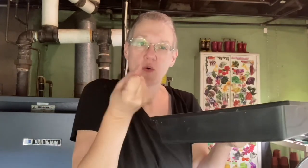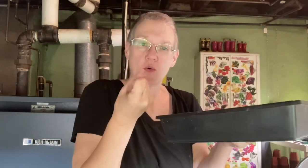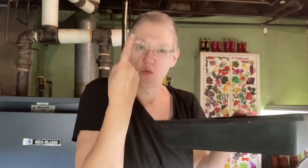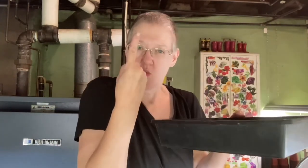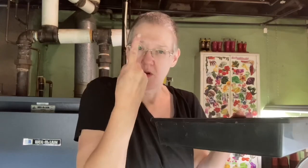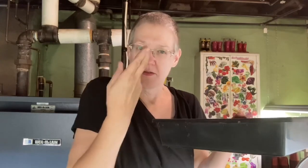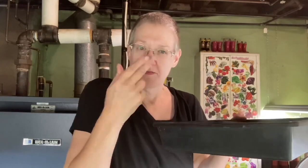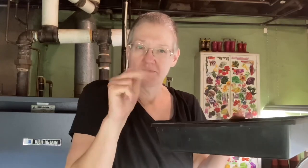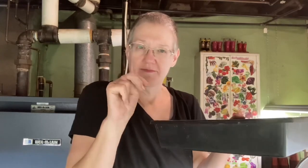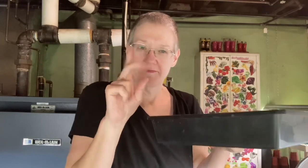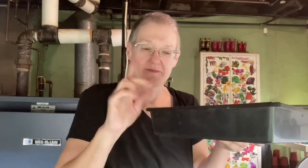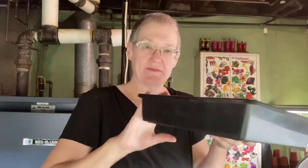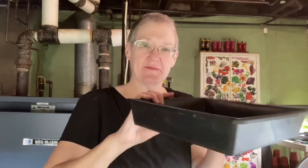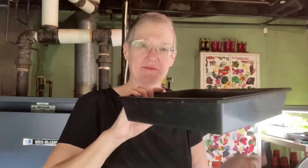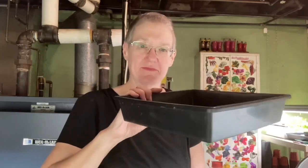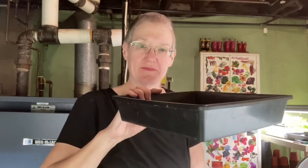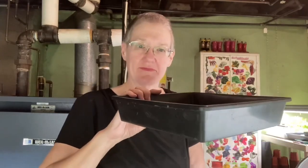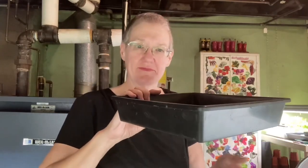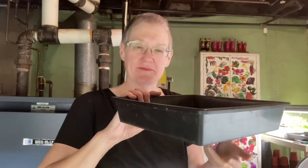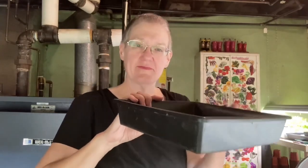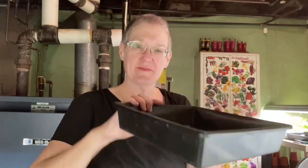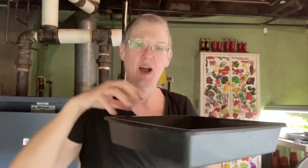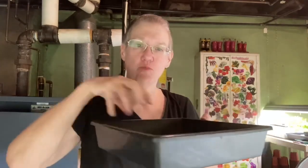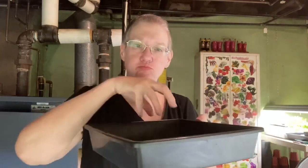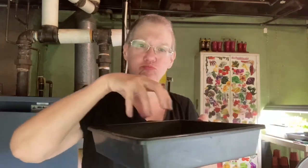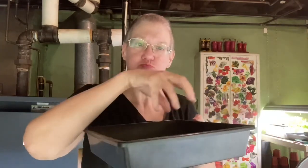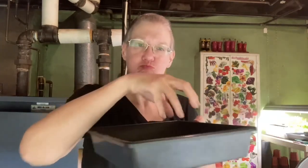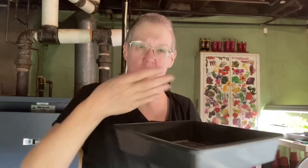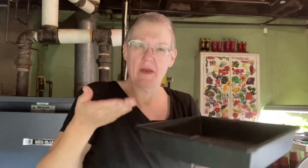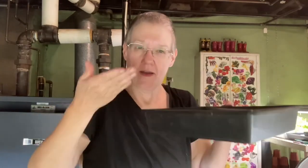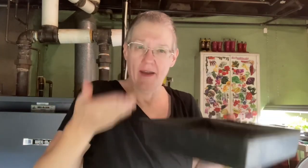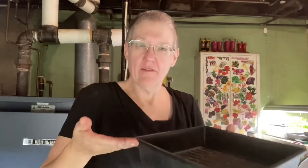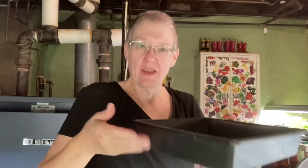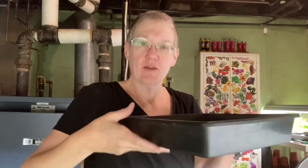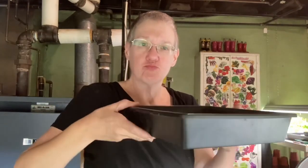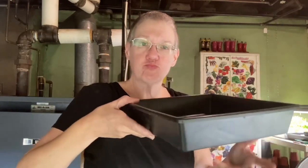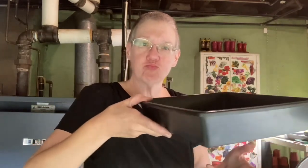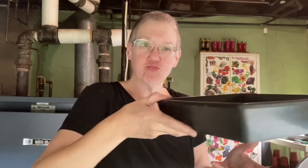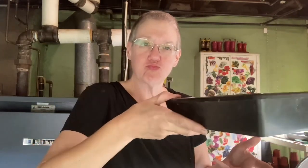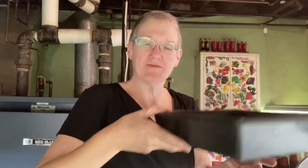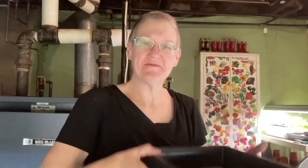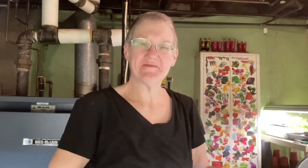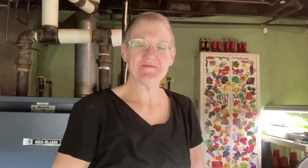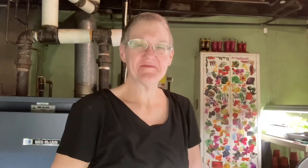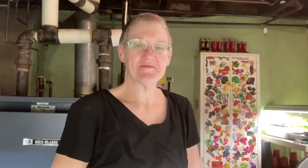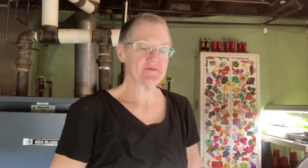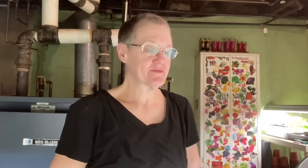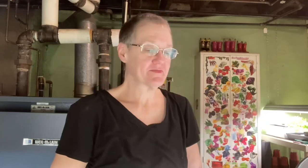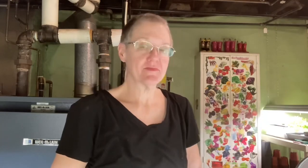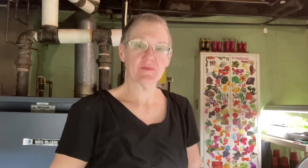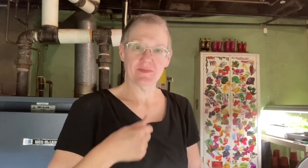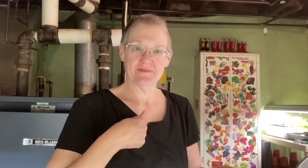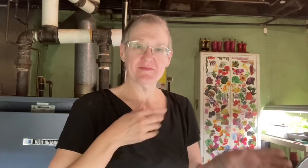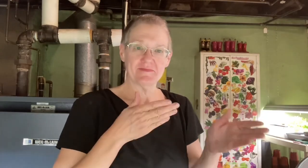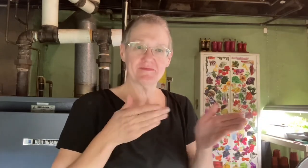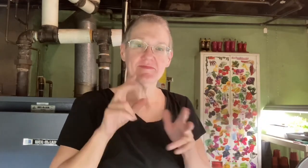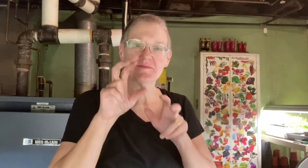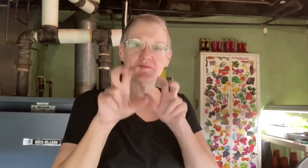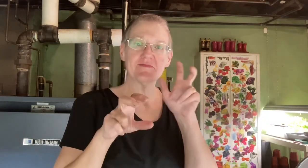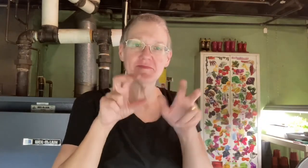You can hold it with one hand. You know when it's full and it's heavy? I like that I can hold it with just one hand. And I